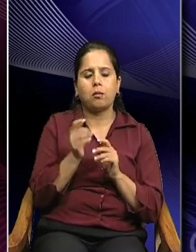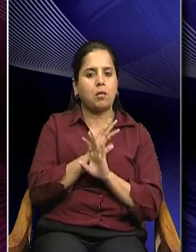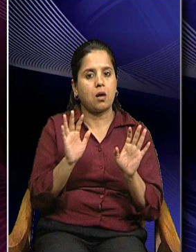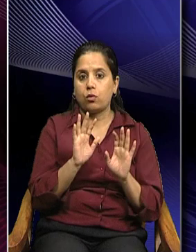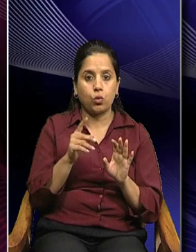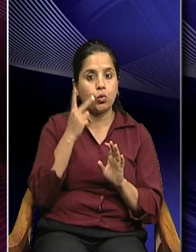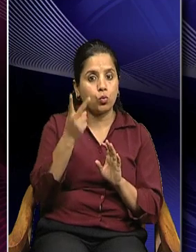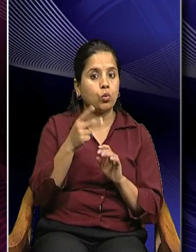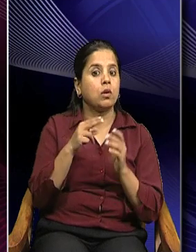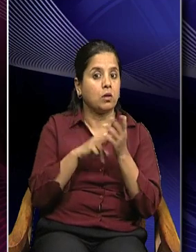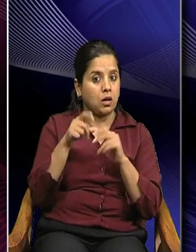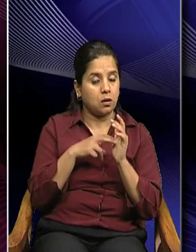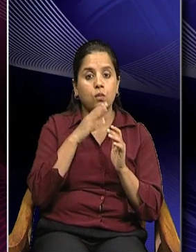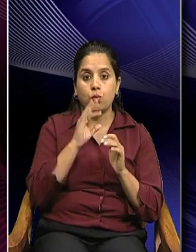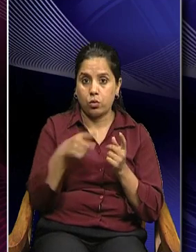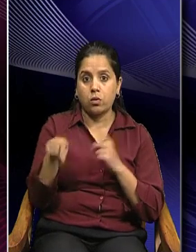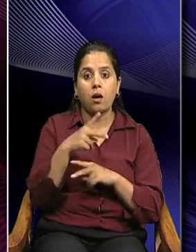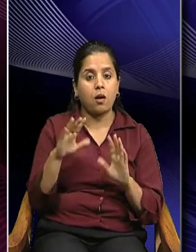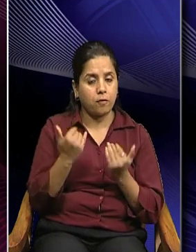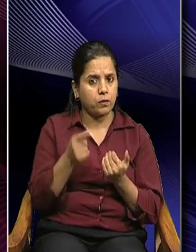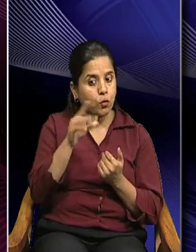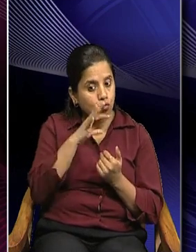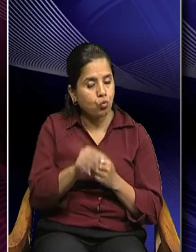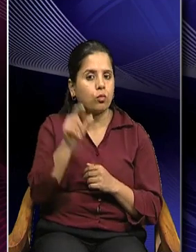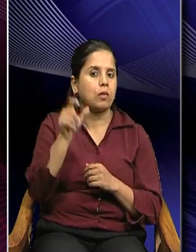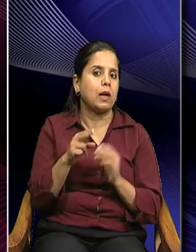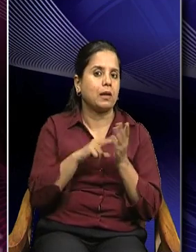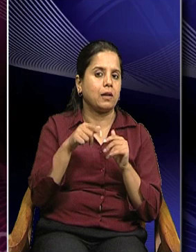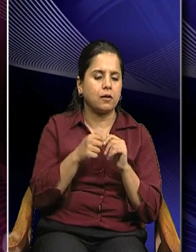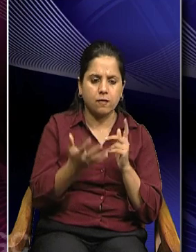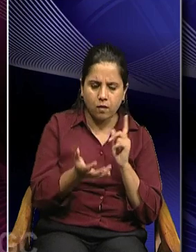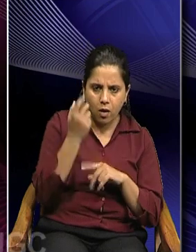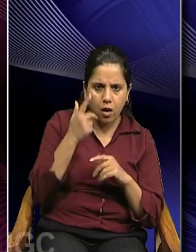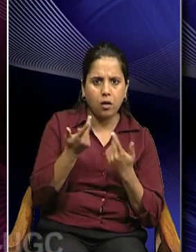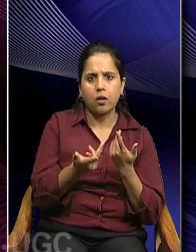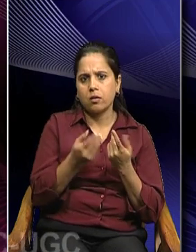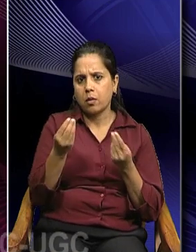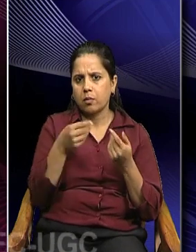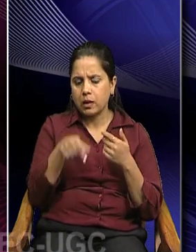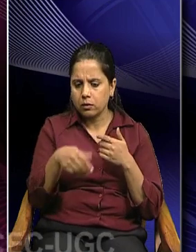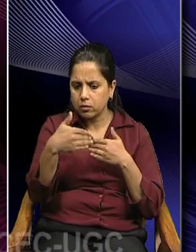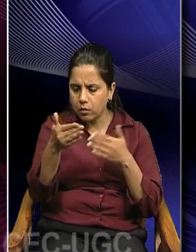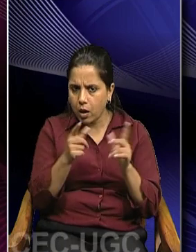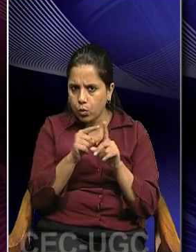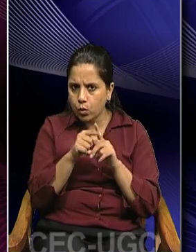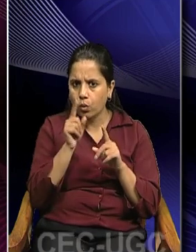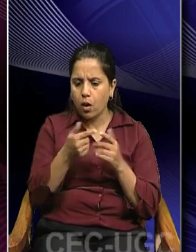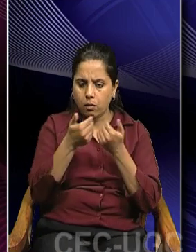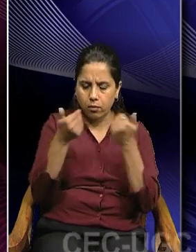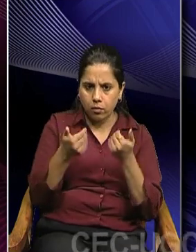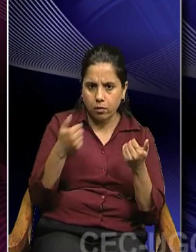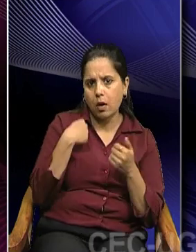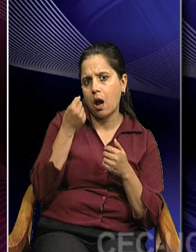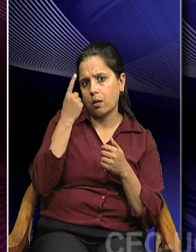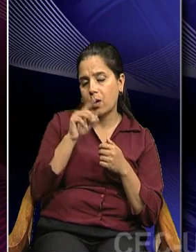true netizens. So, while finding, segmenting or profiling the netizens, we have to understand that